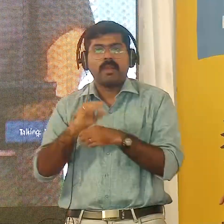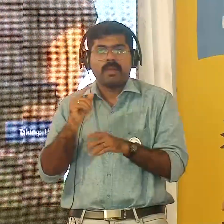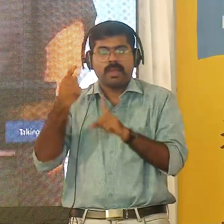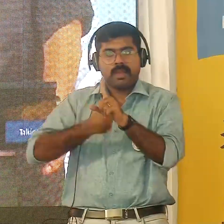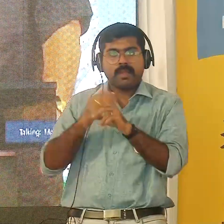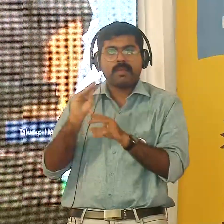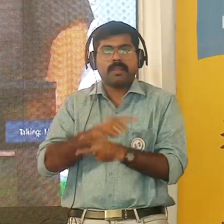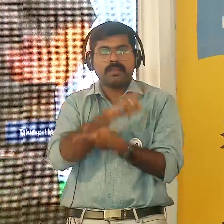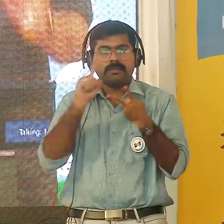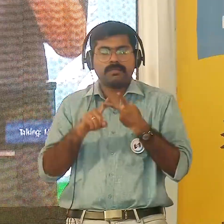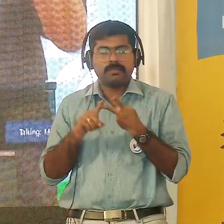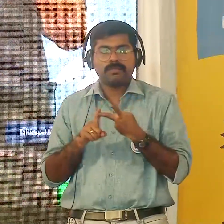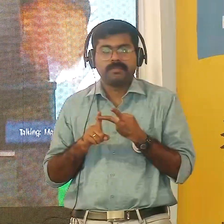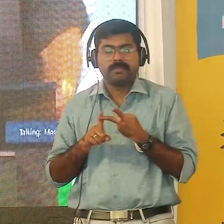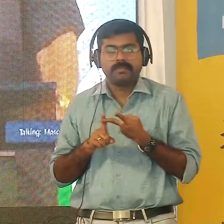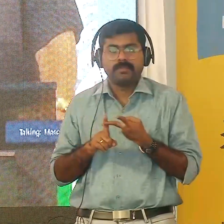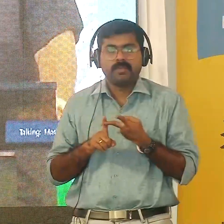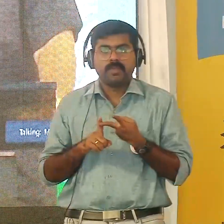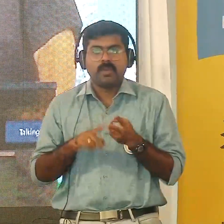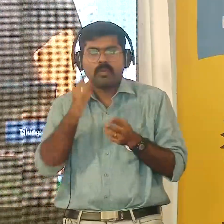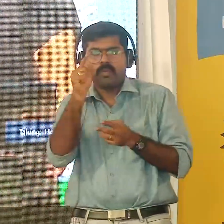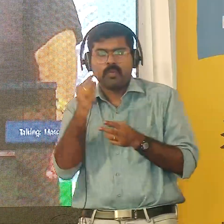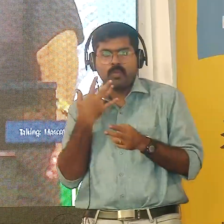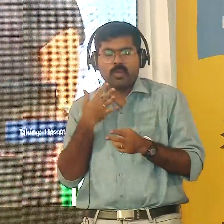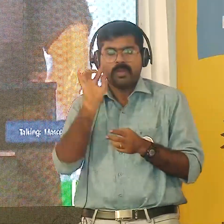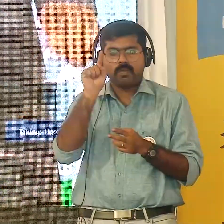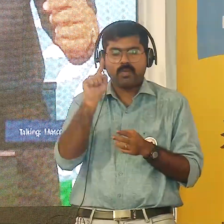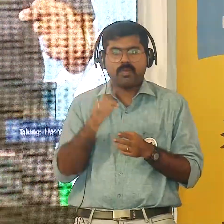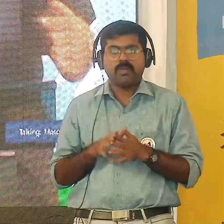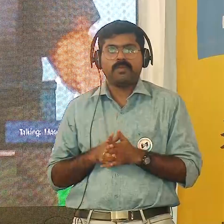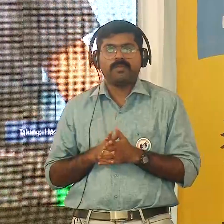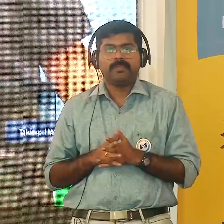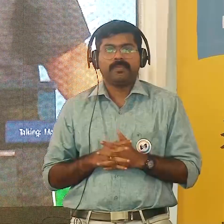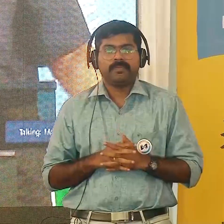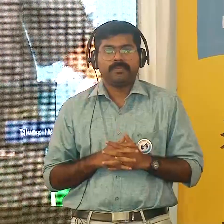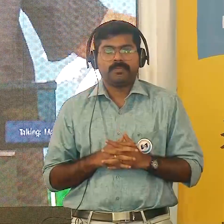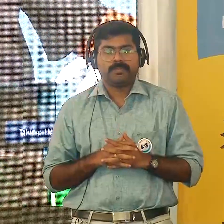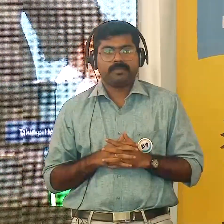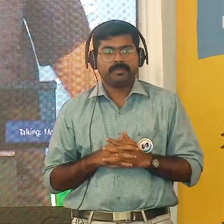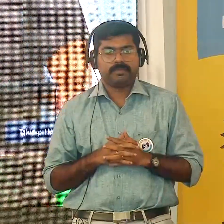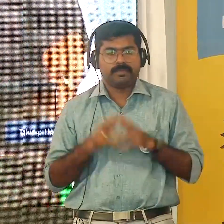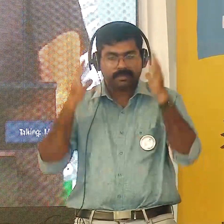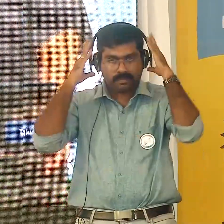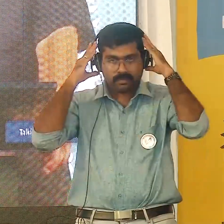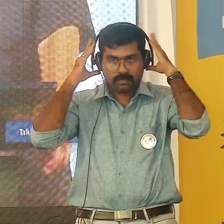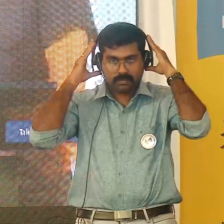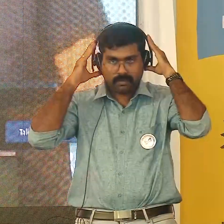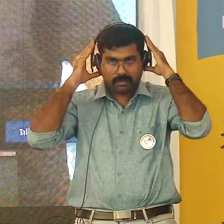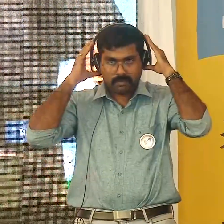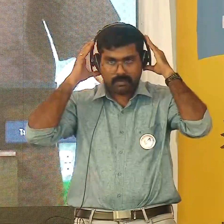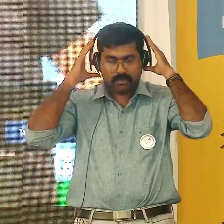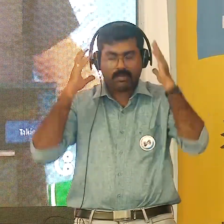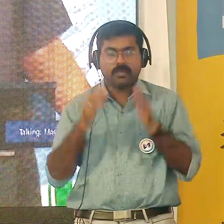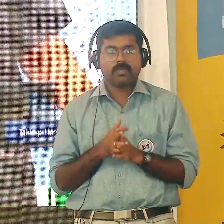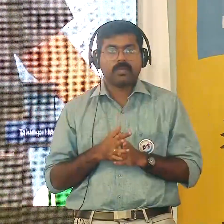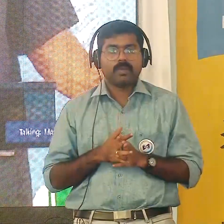the. Secondly, I just want to go back to a few points that came up. This relates to what